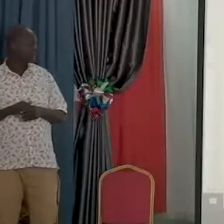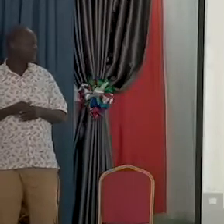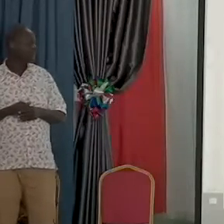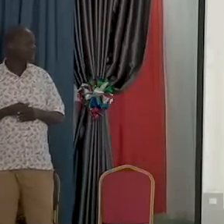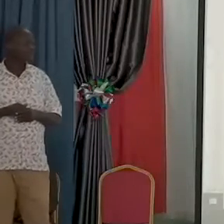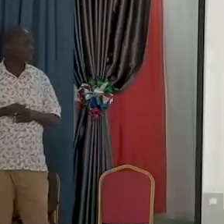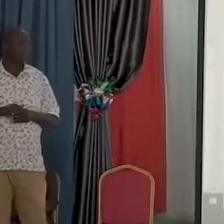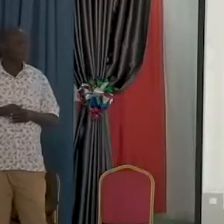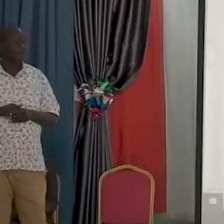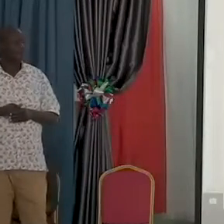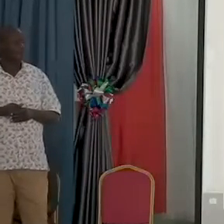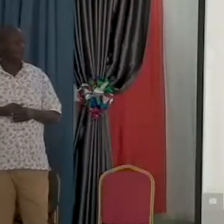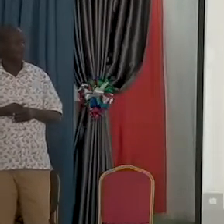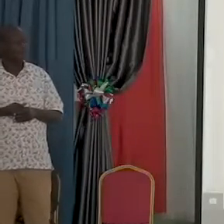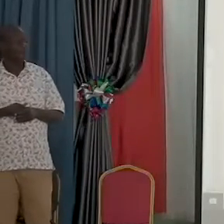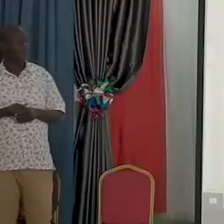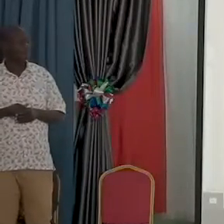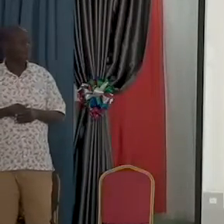Yes, ma'am.